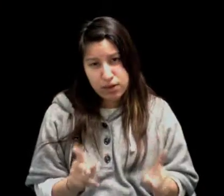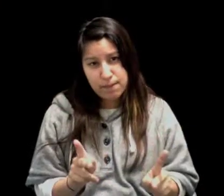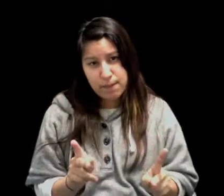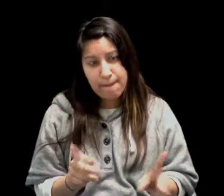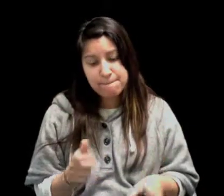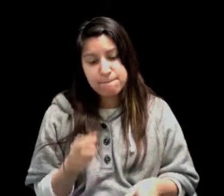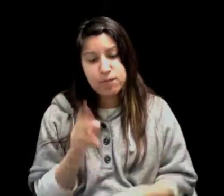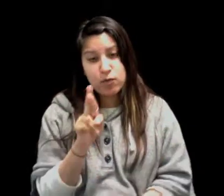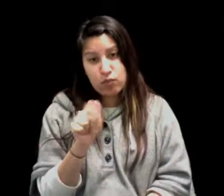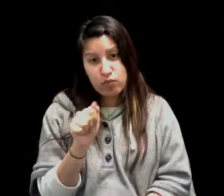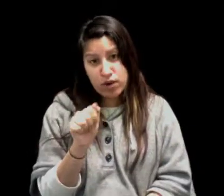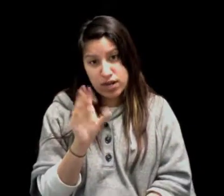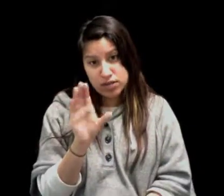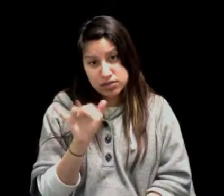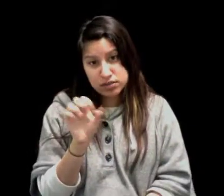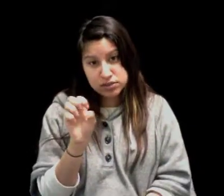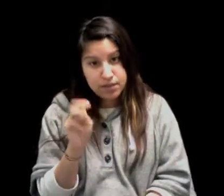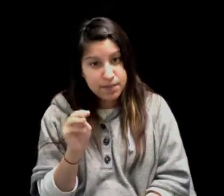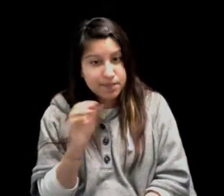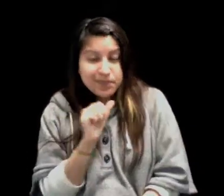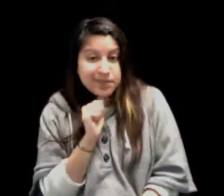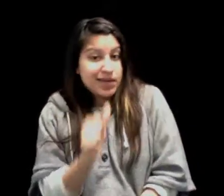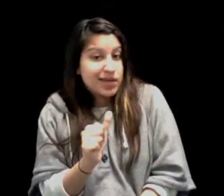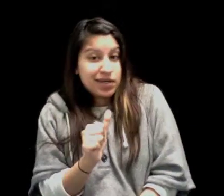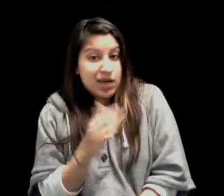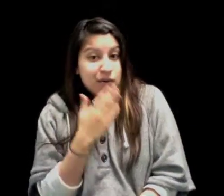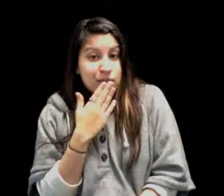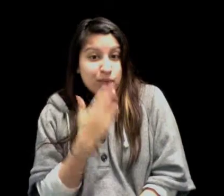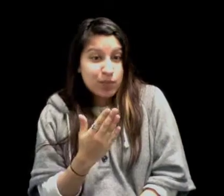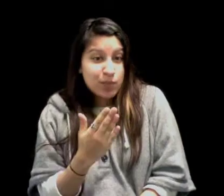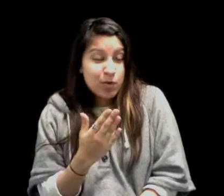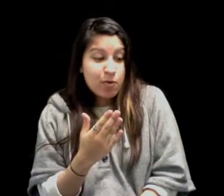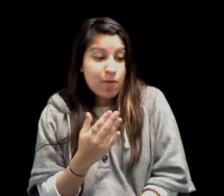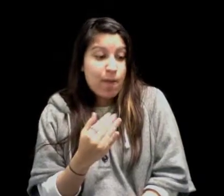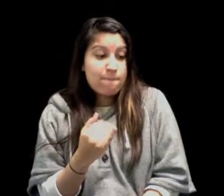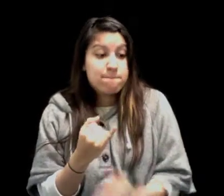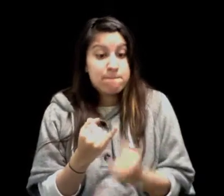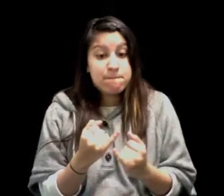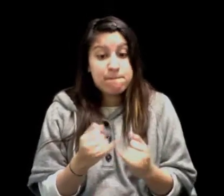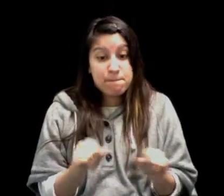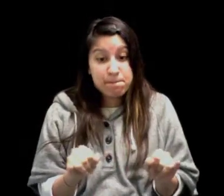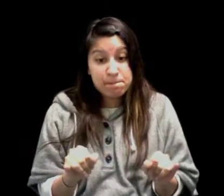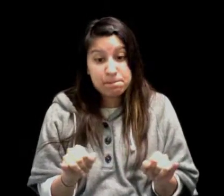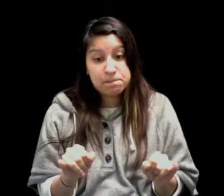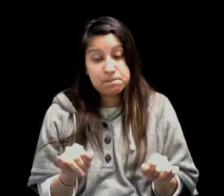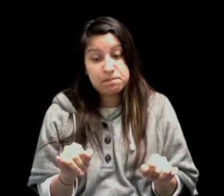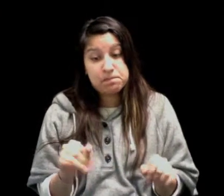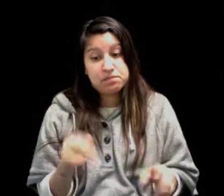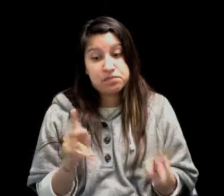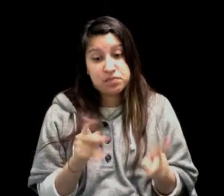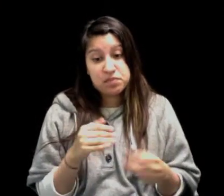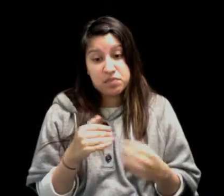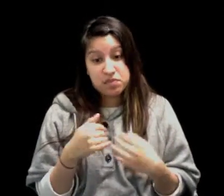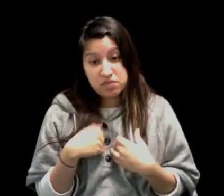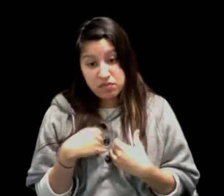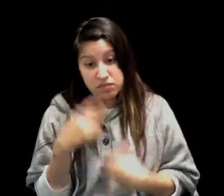Pass out pens or pencils and a one-page activity. On the sheet, it would be called Dealing with a Question